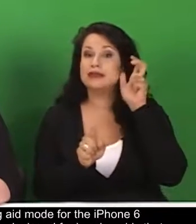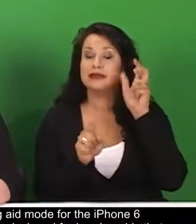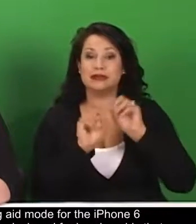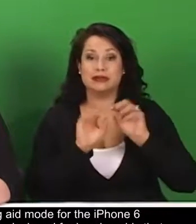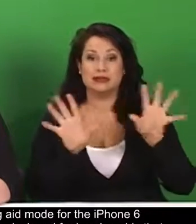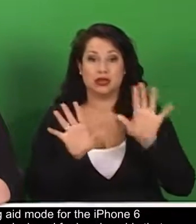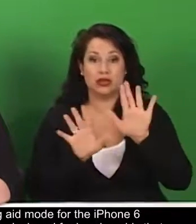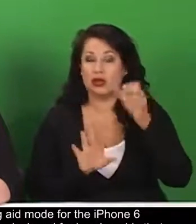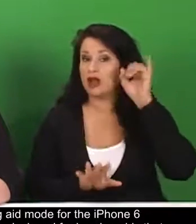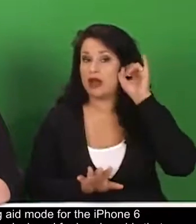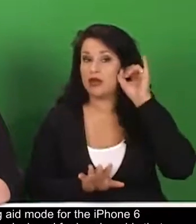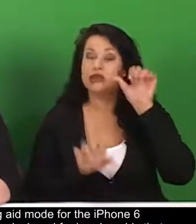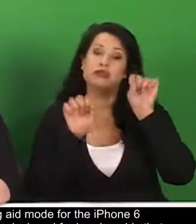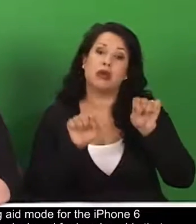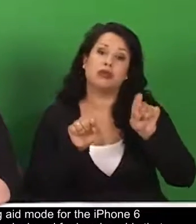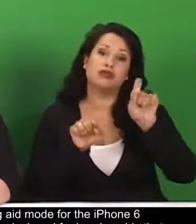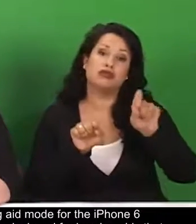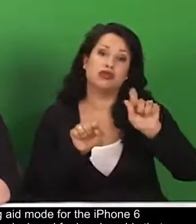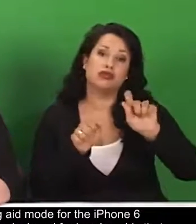activate hearing aid mode.